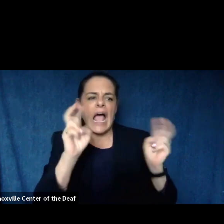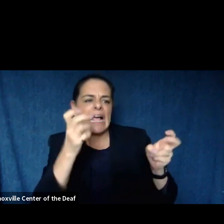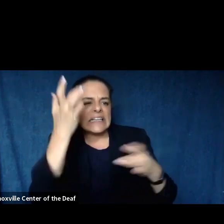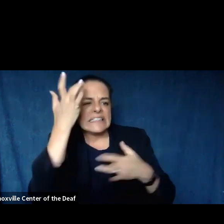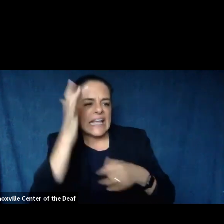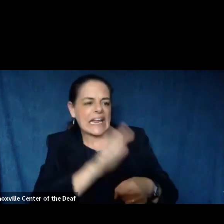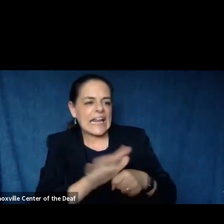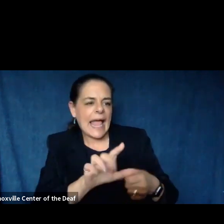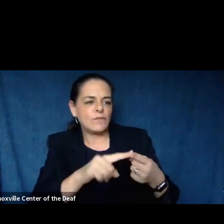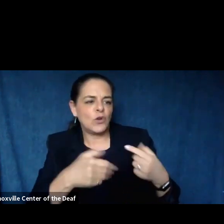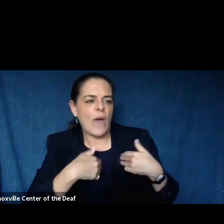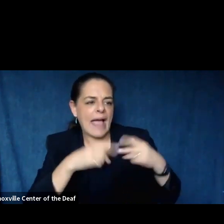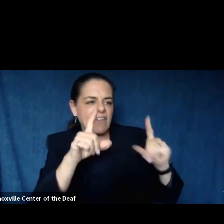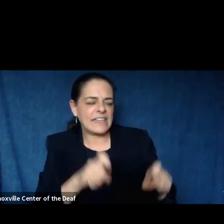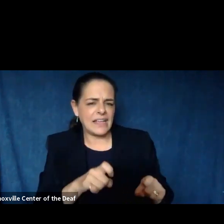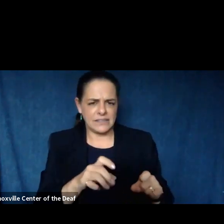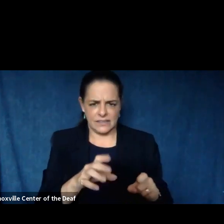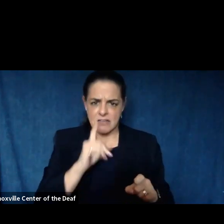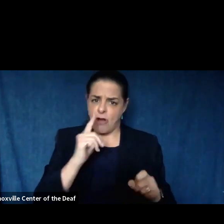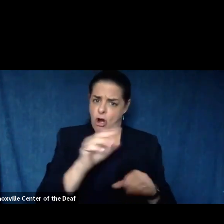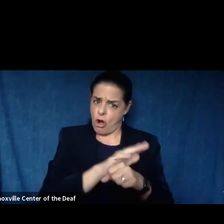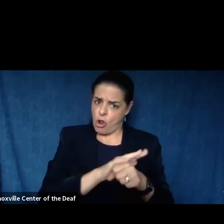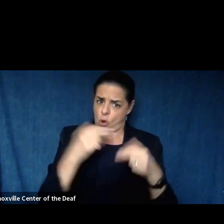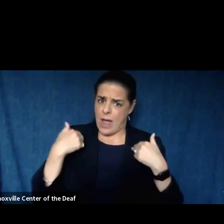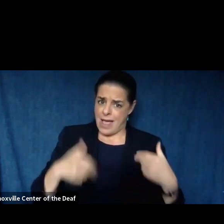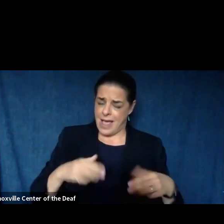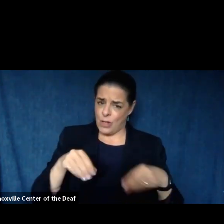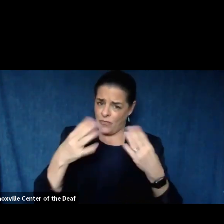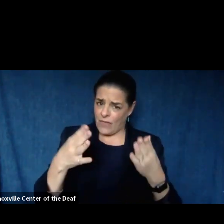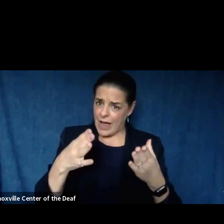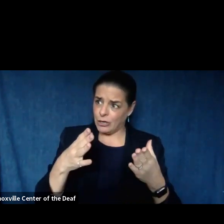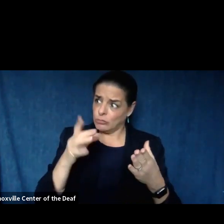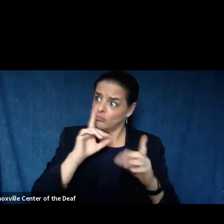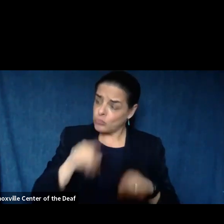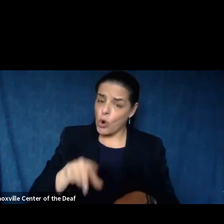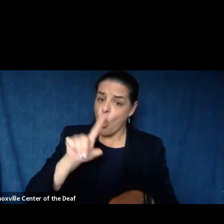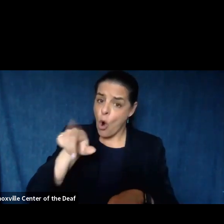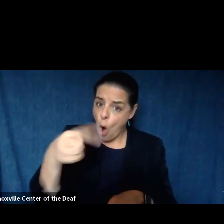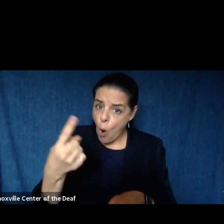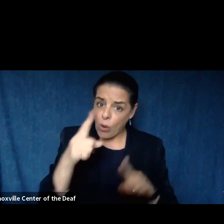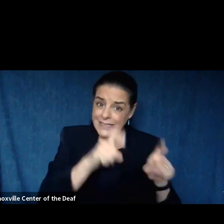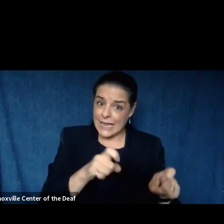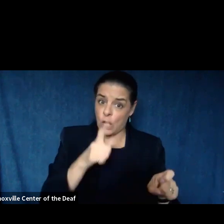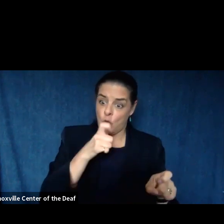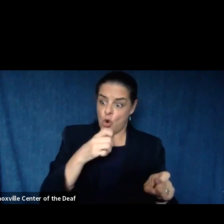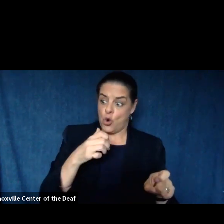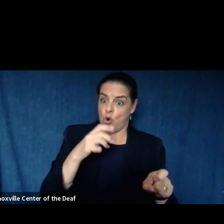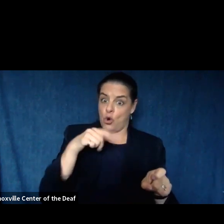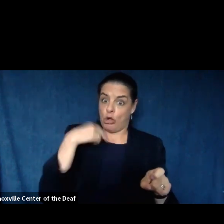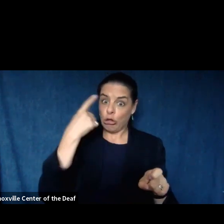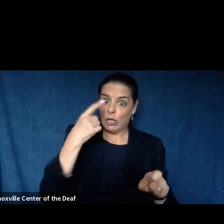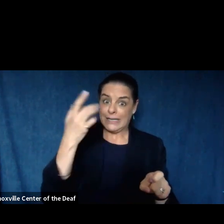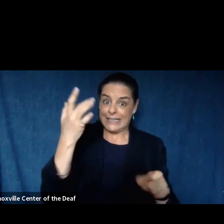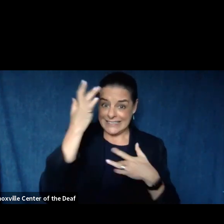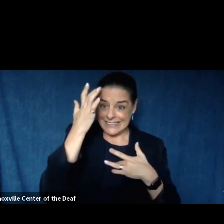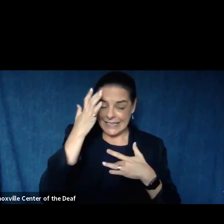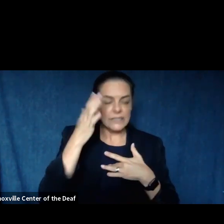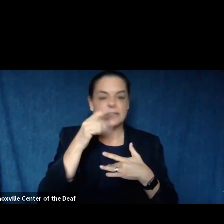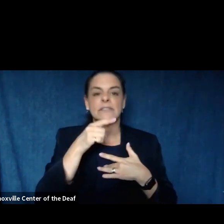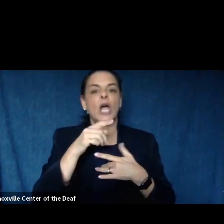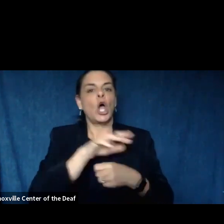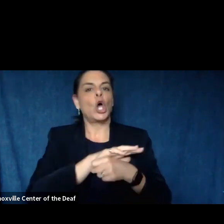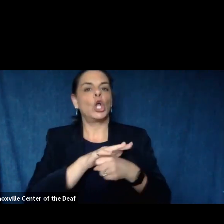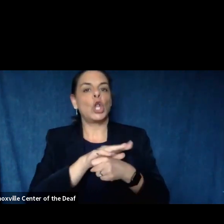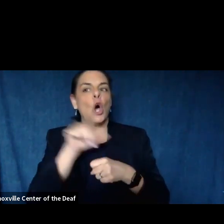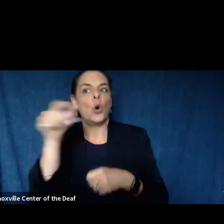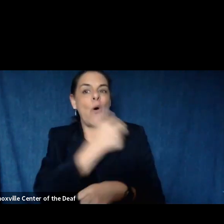be tested. Are local health providers being directed to only test people who look sick? Local health providers make their own decisions on who